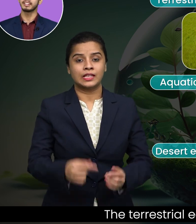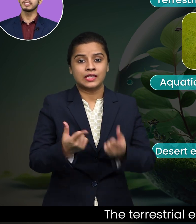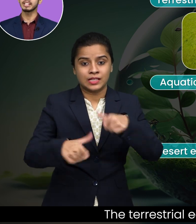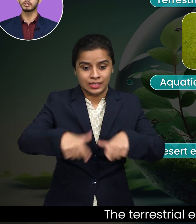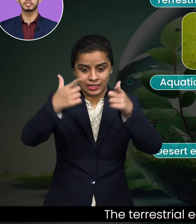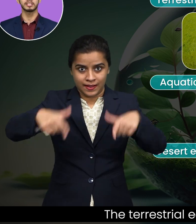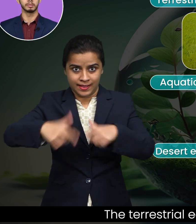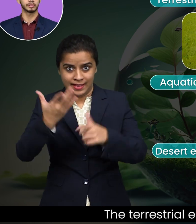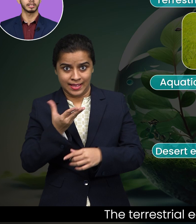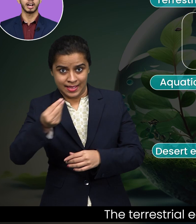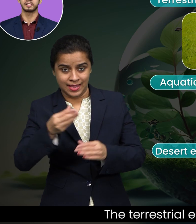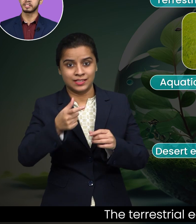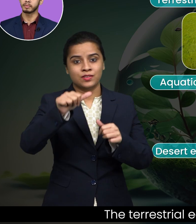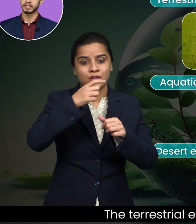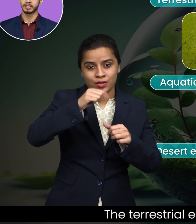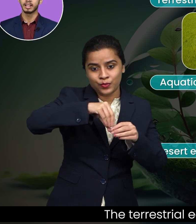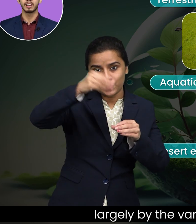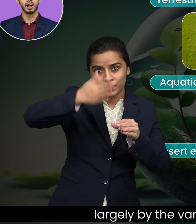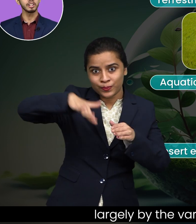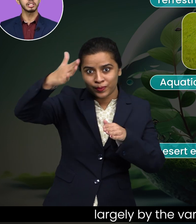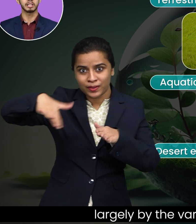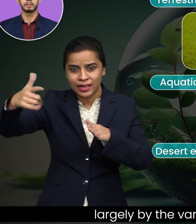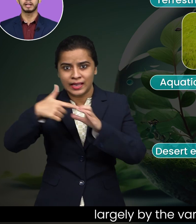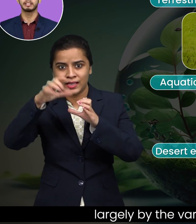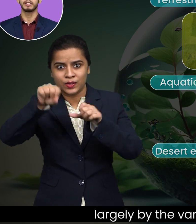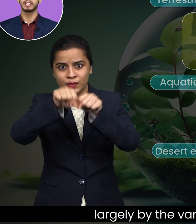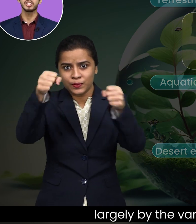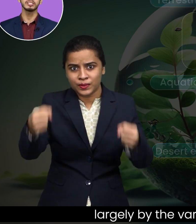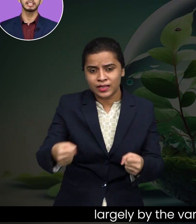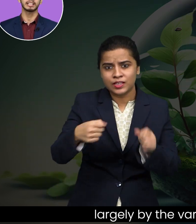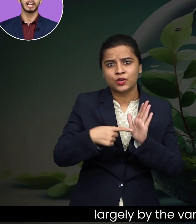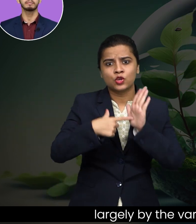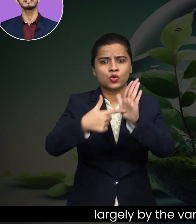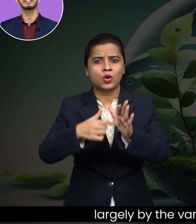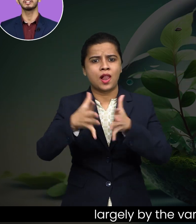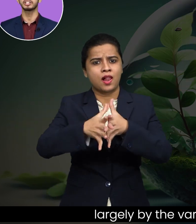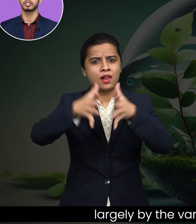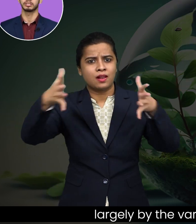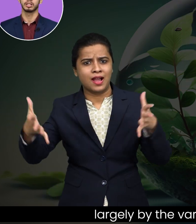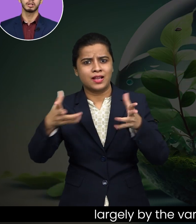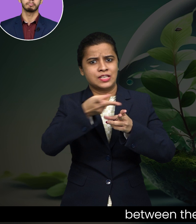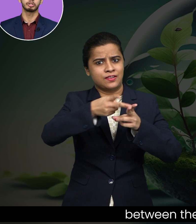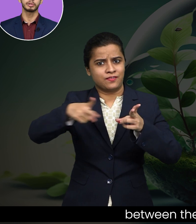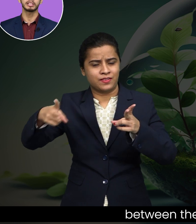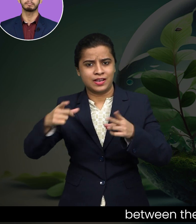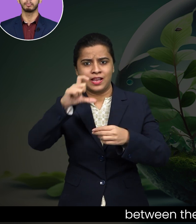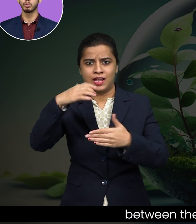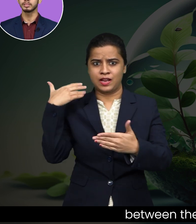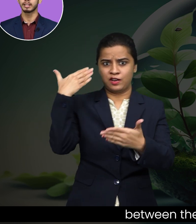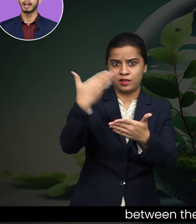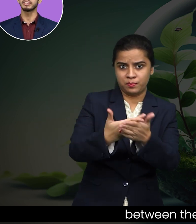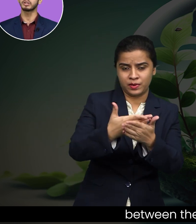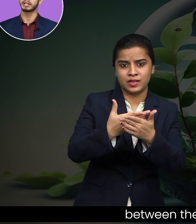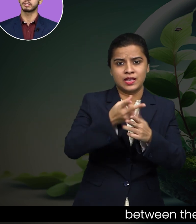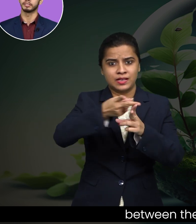The terrestrial ecosystems are determined largely by the variations in climatic conditions between the